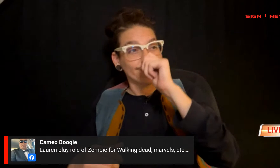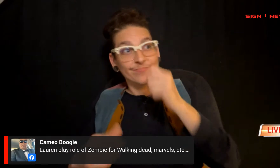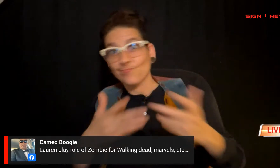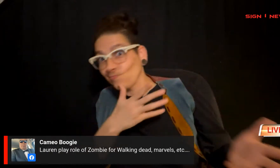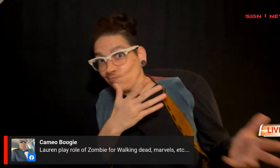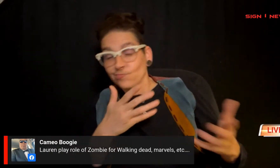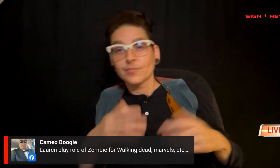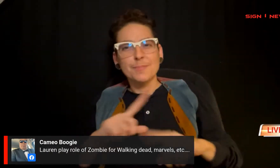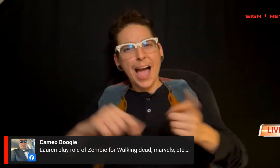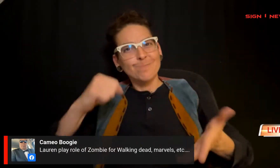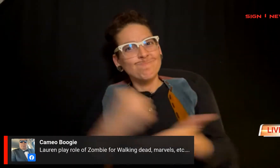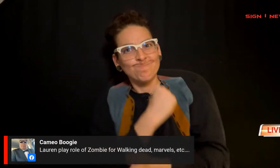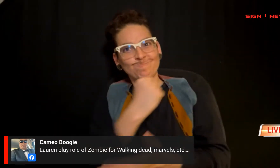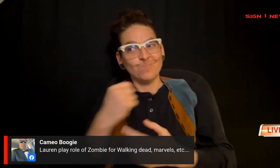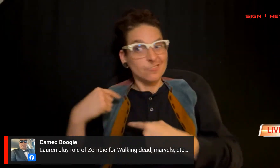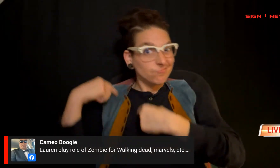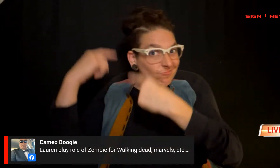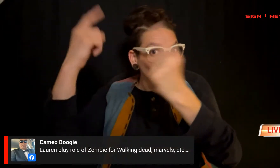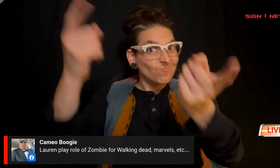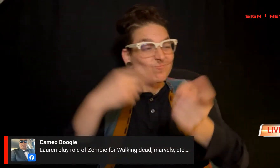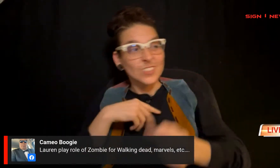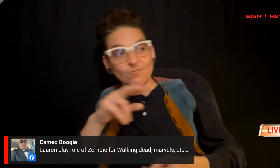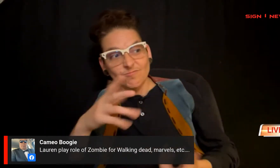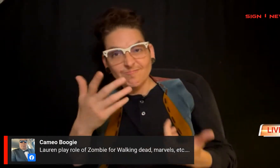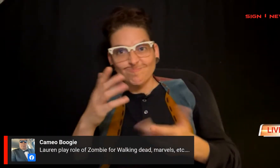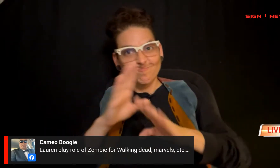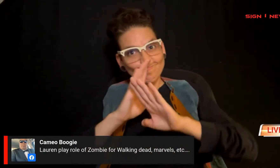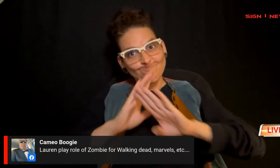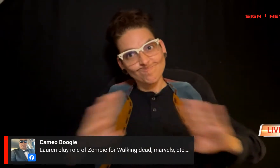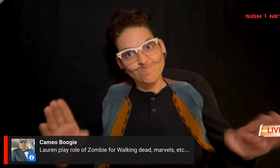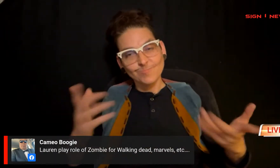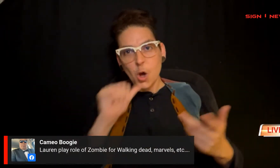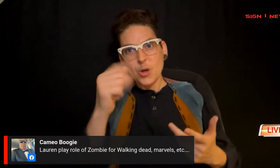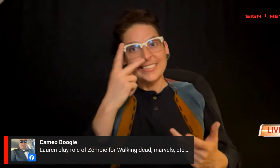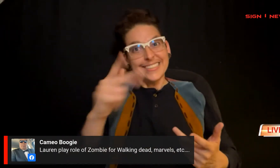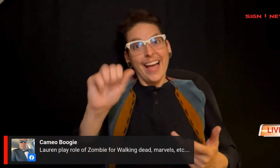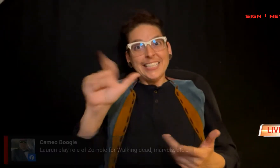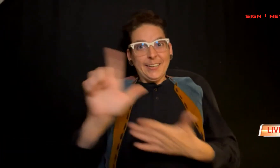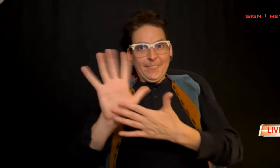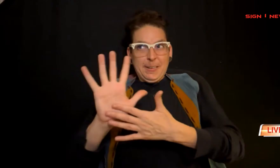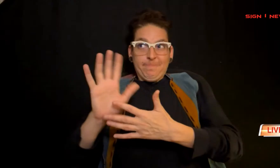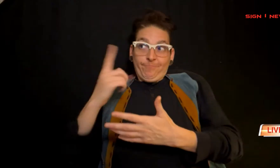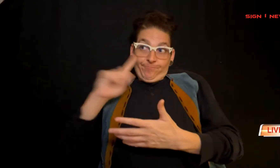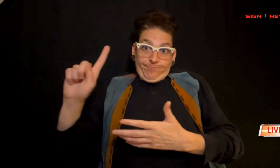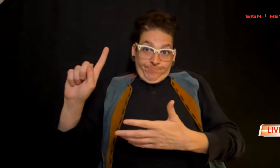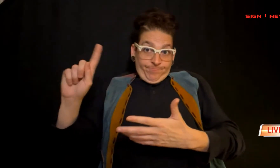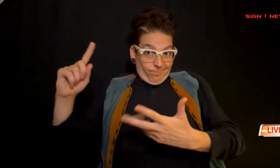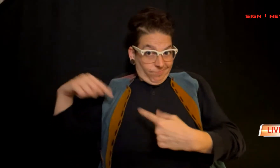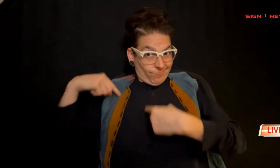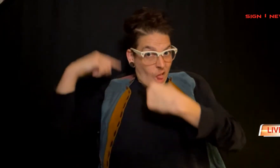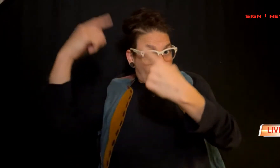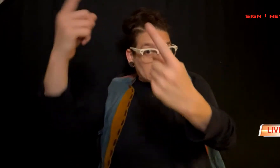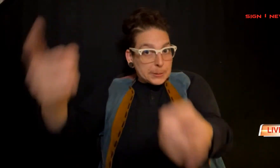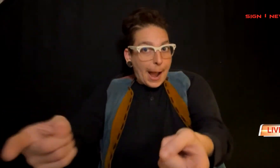Yeah, ASL films have the capability of being in Hollywood, but so far, not a lot. You don't see a lot of ASL